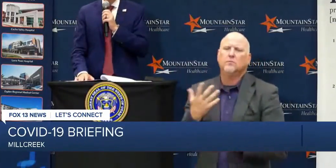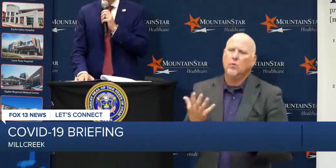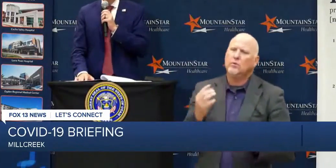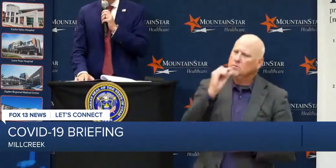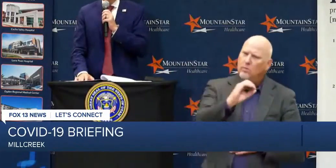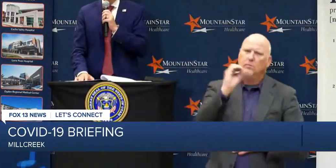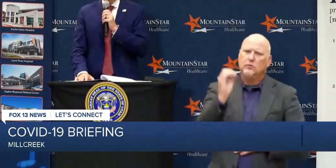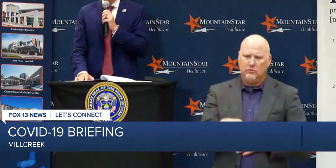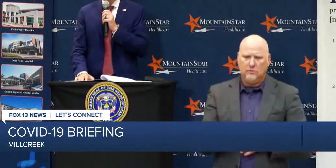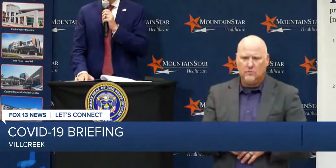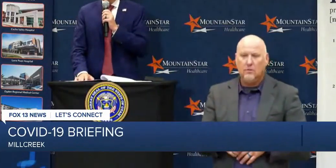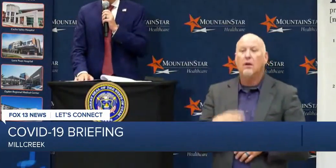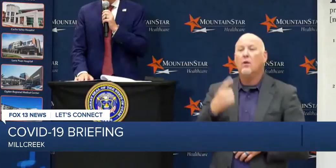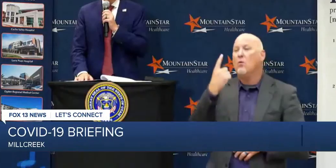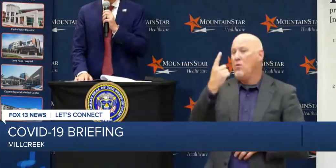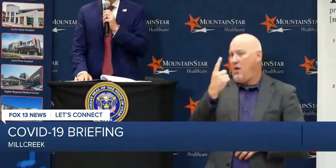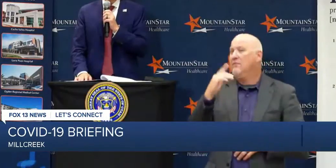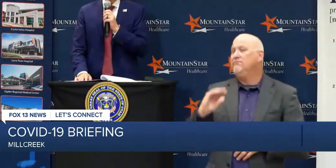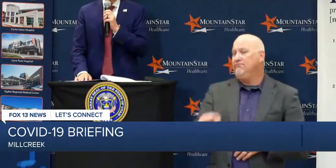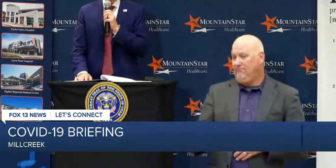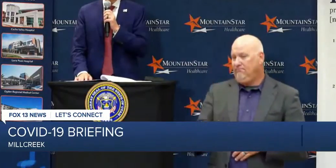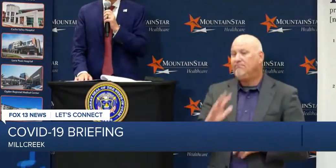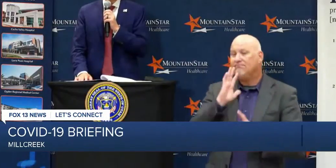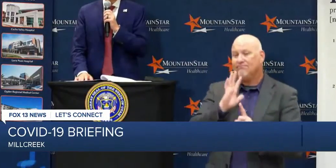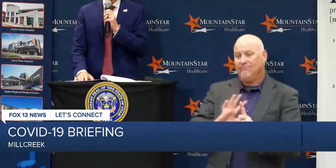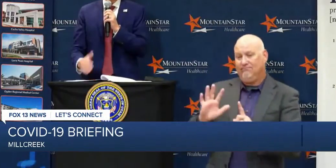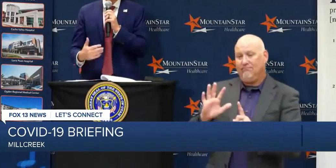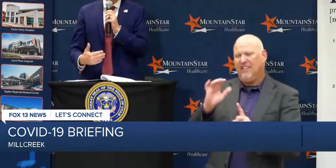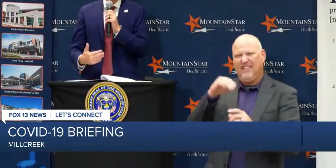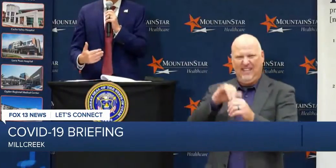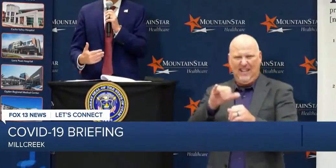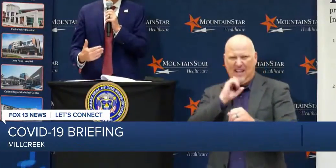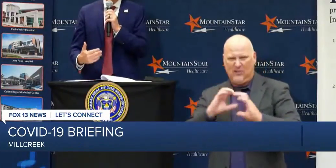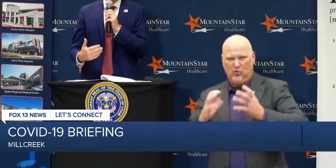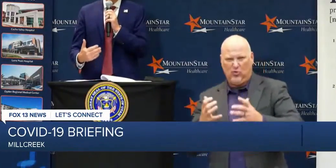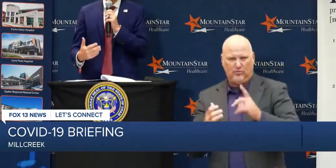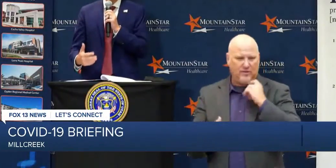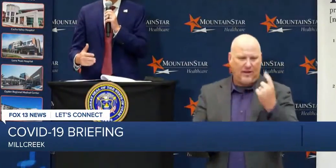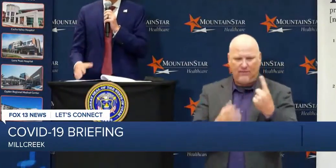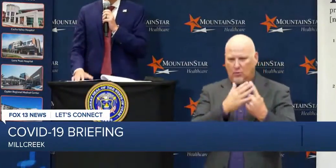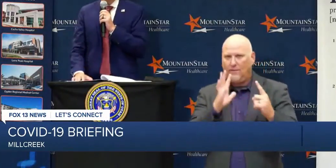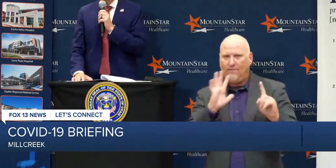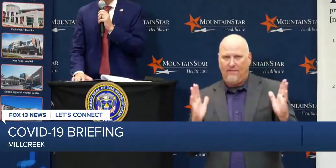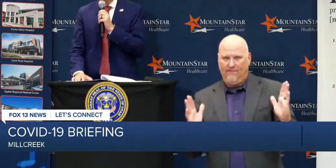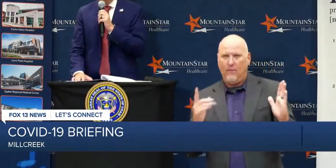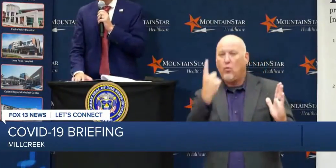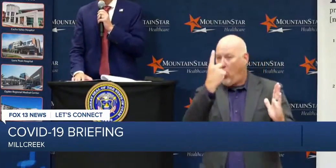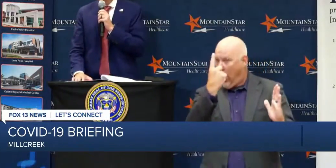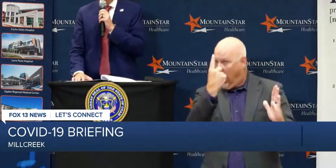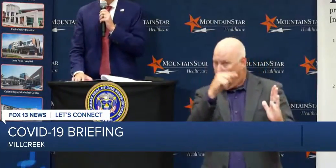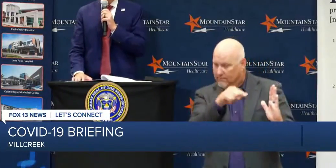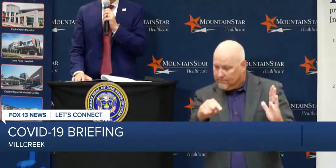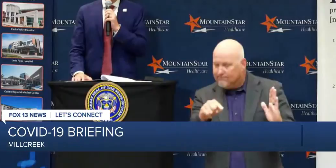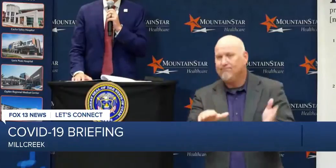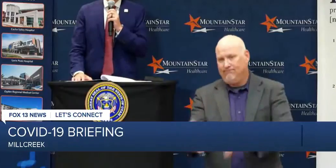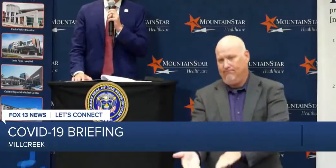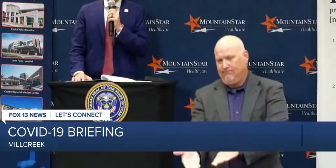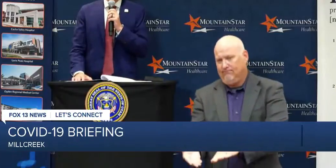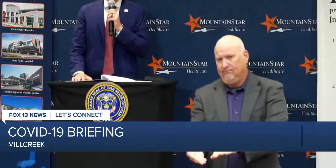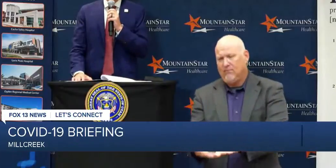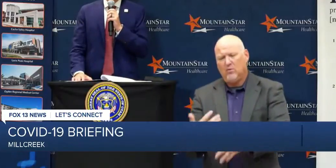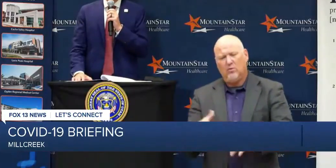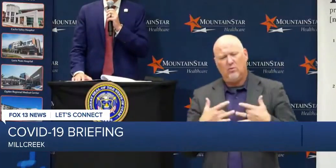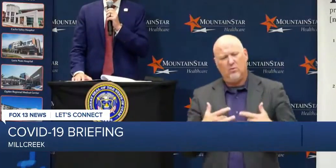5 to 11, which is tragic, and especially tragic for that family